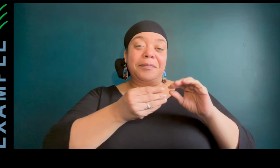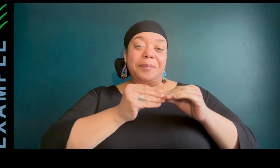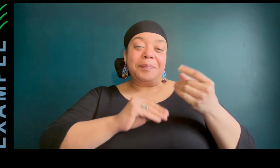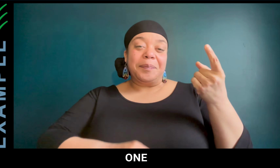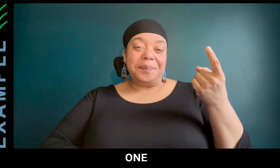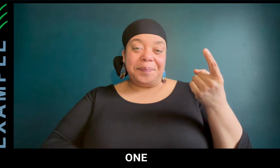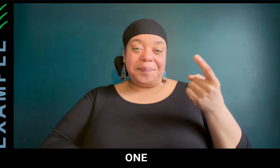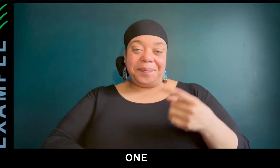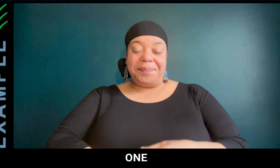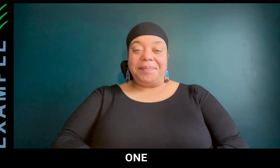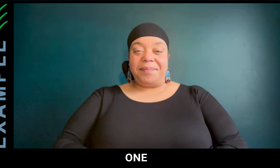1.